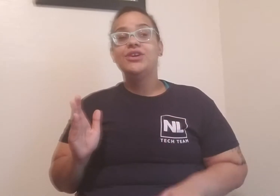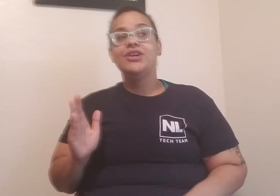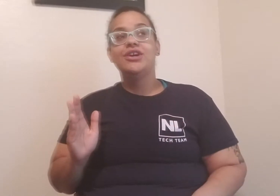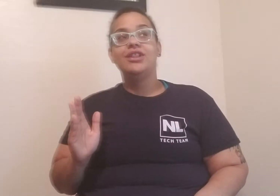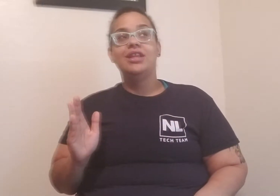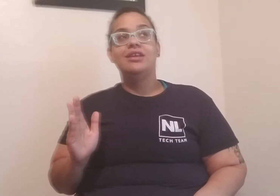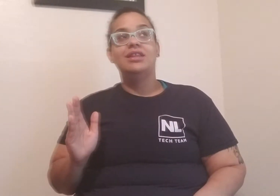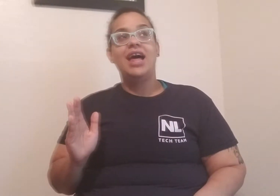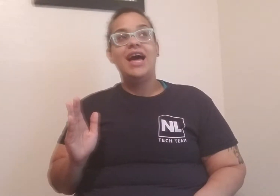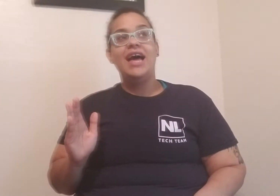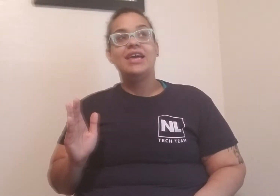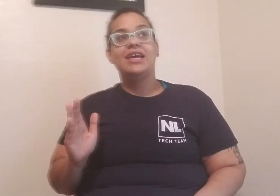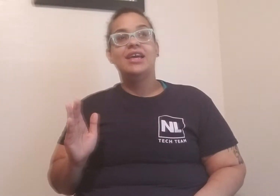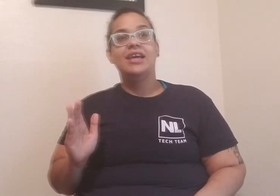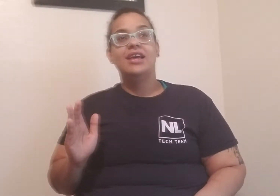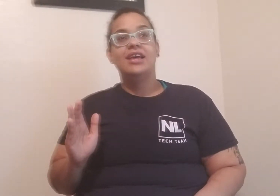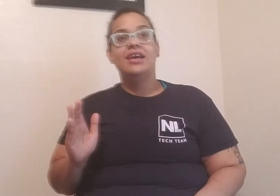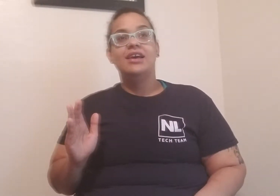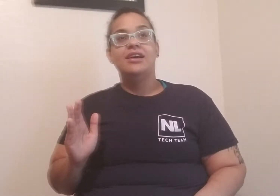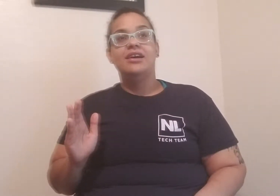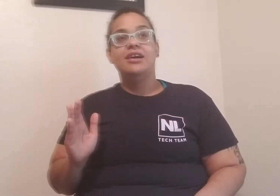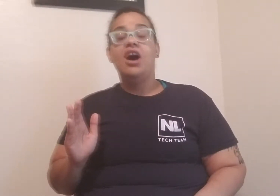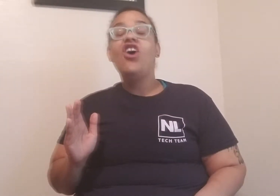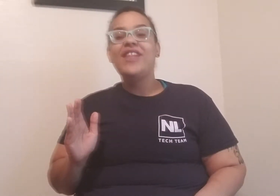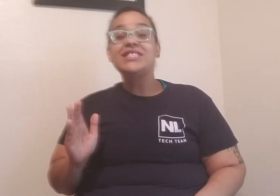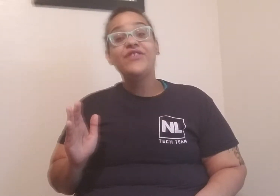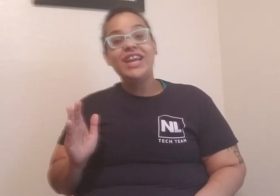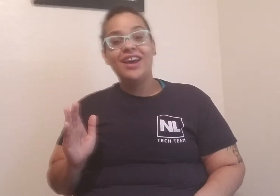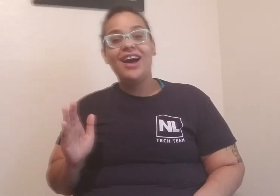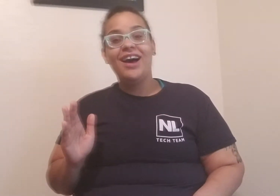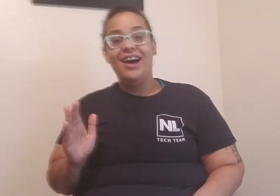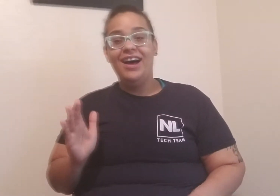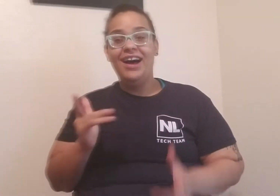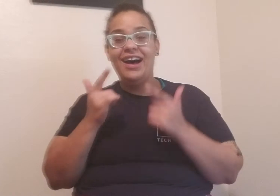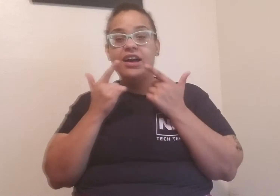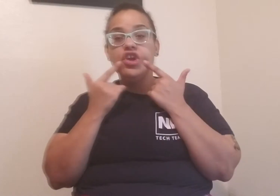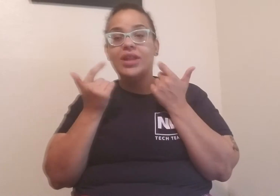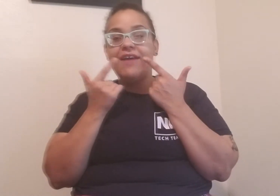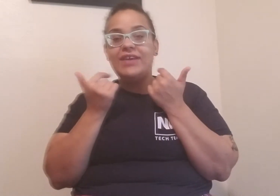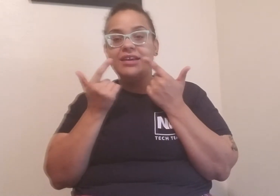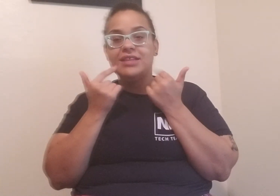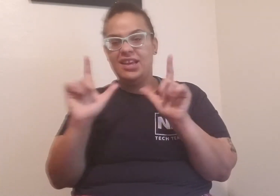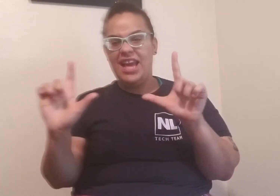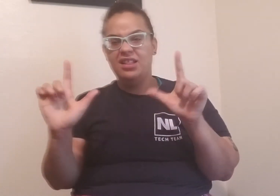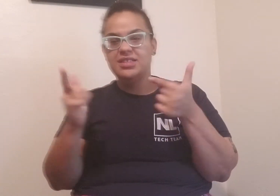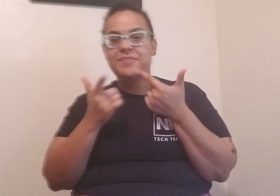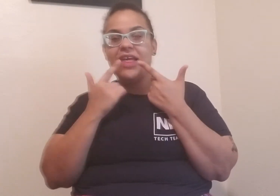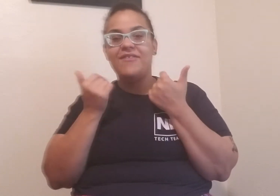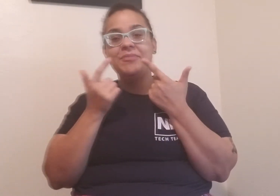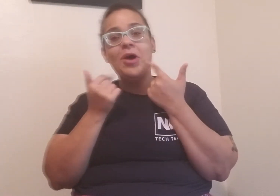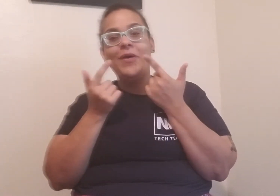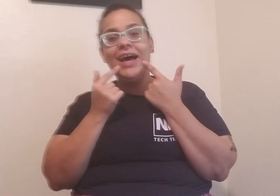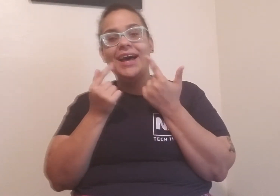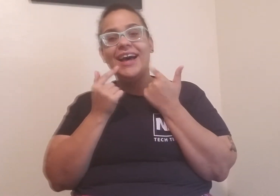you're like, oh, that's funny, ha ha ha, you're laughing, like Elle's laughing. Oh, ha ha ha